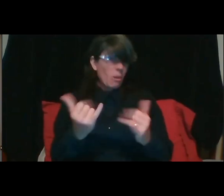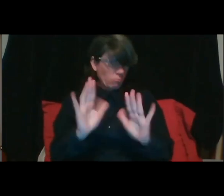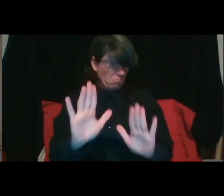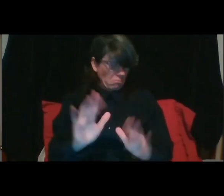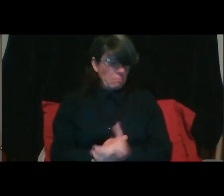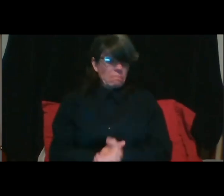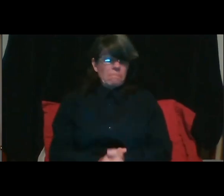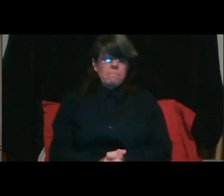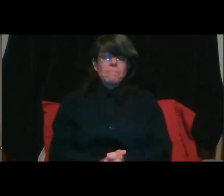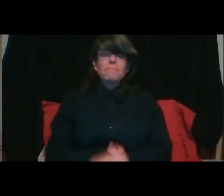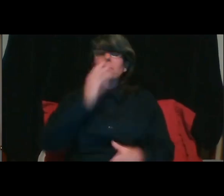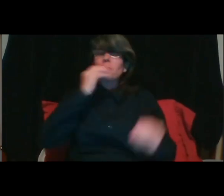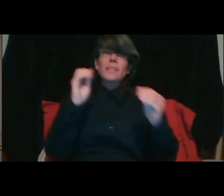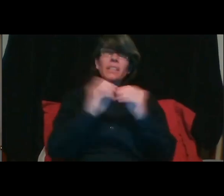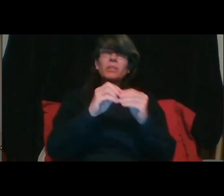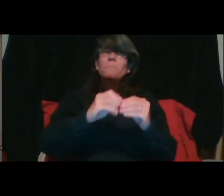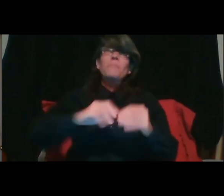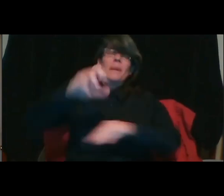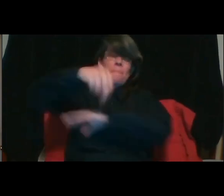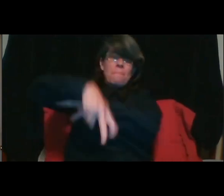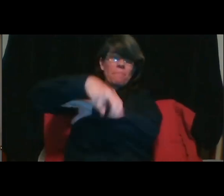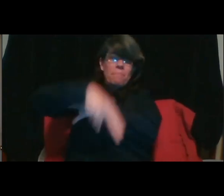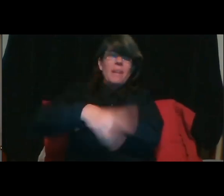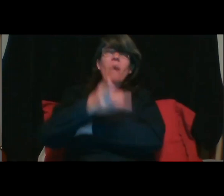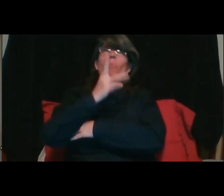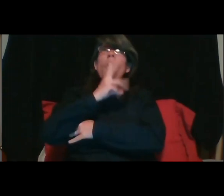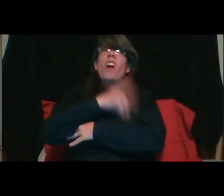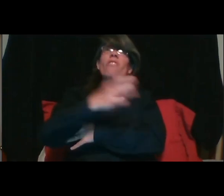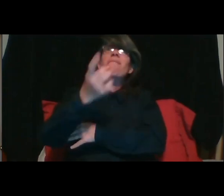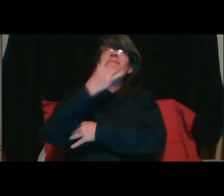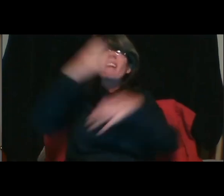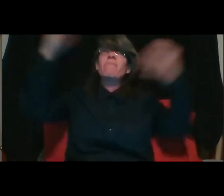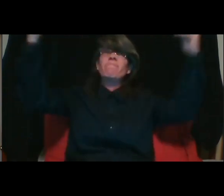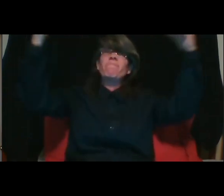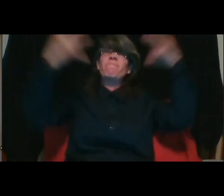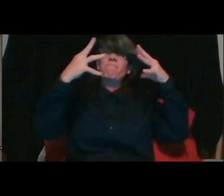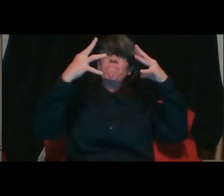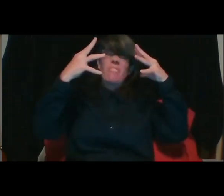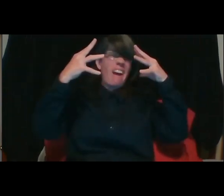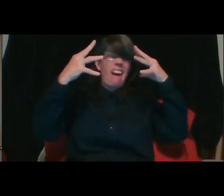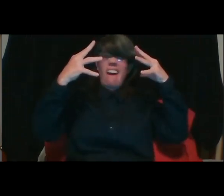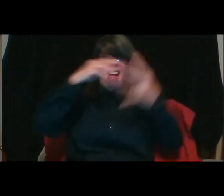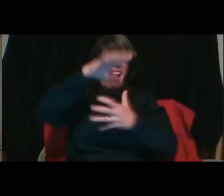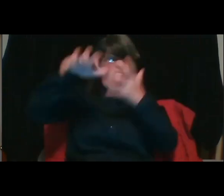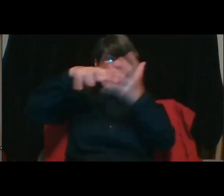Kissed by midnight skywater, new light pollution distorts clarity, yet clearly this coolness is a